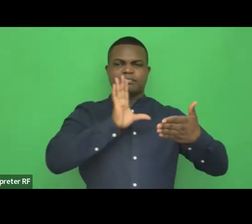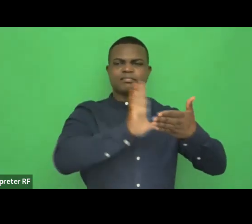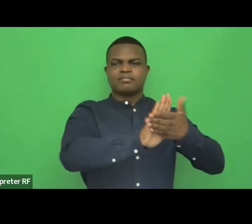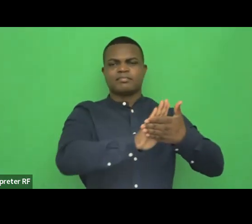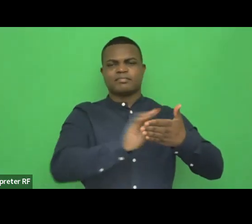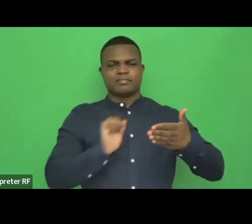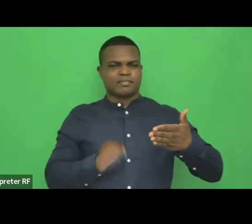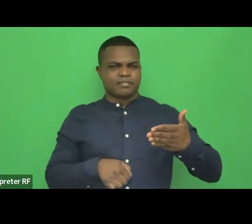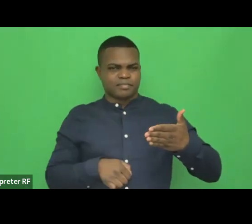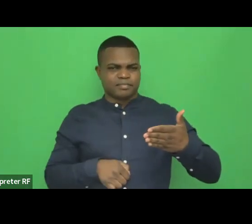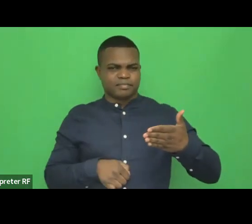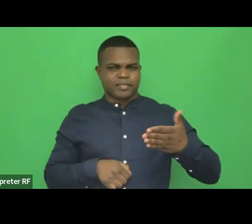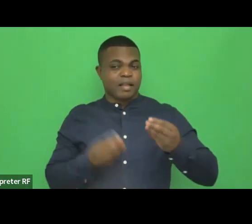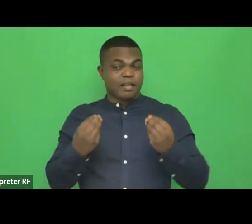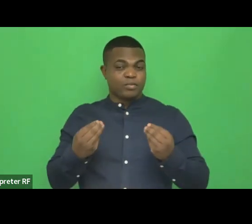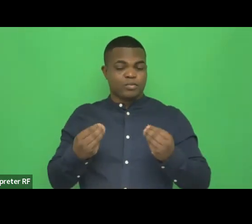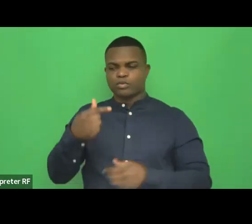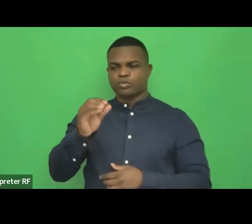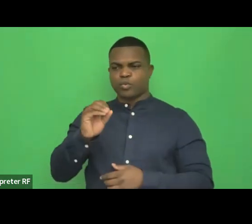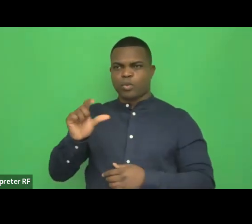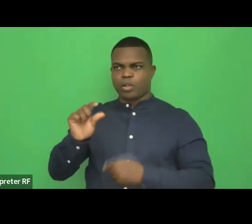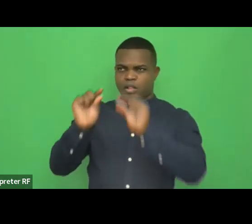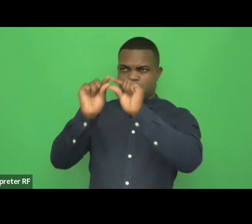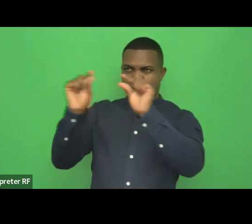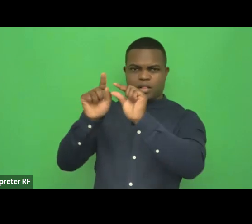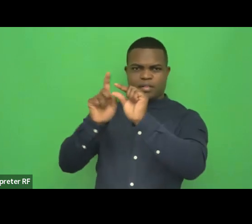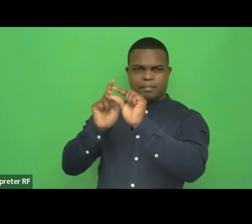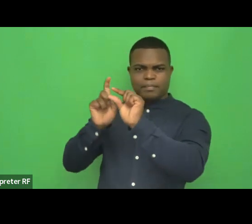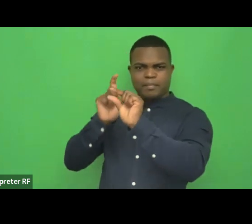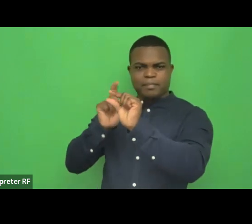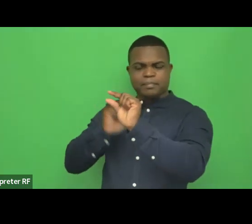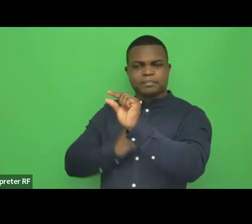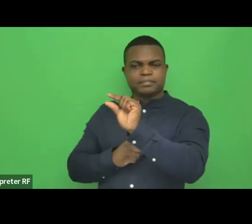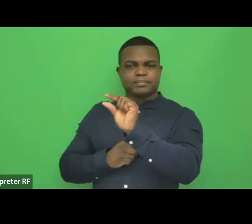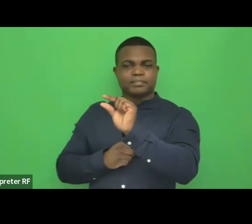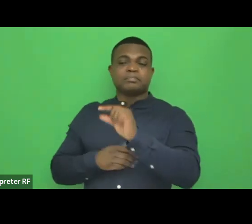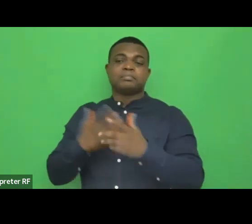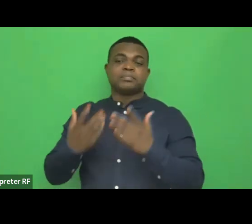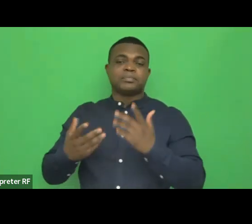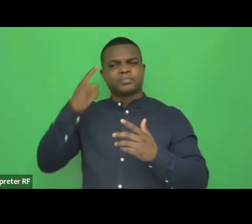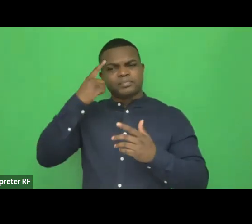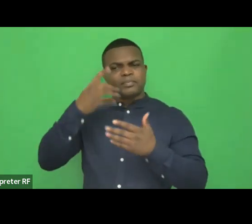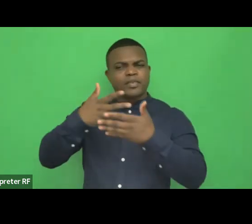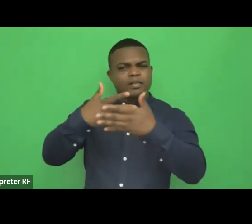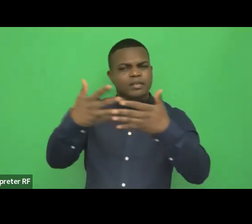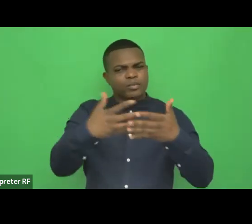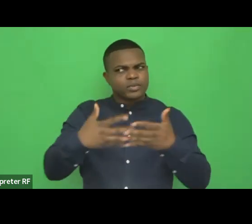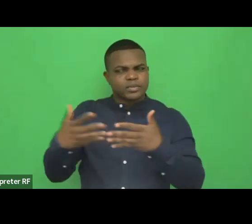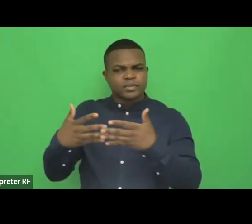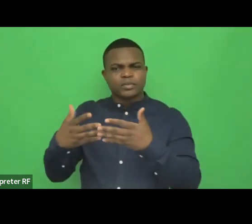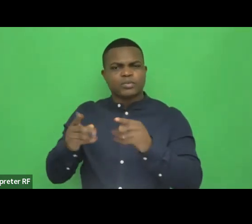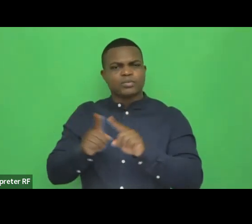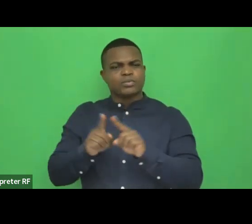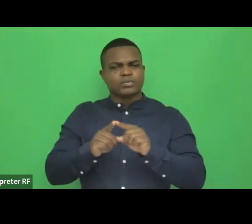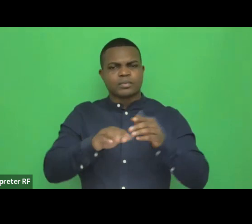contents. You can define how you're going to pick up the page numbers. You have some different styling and so